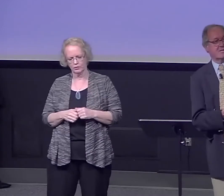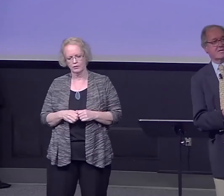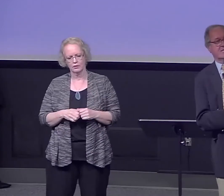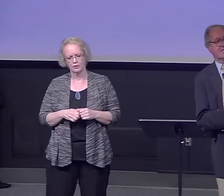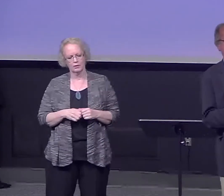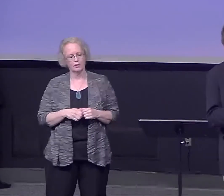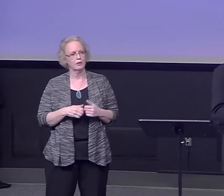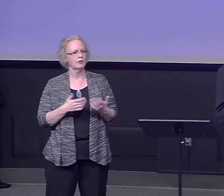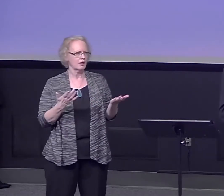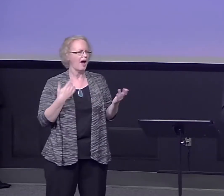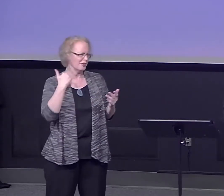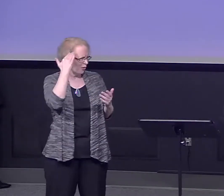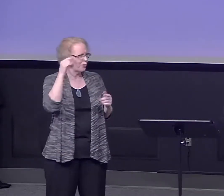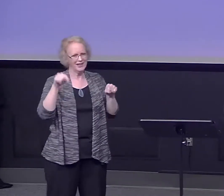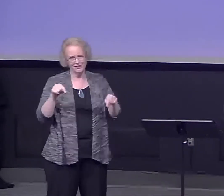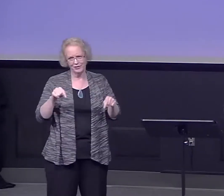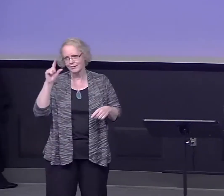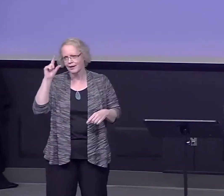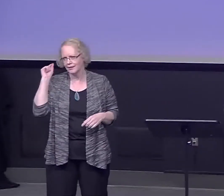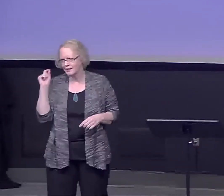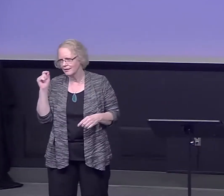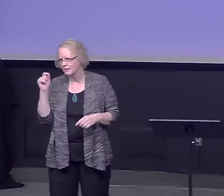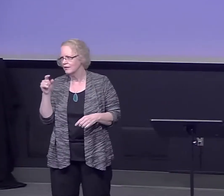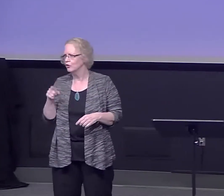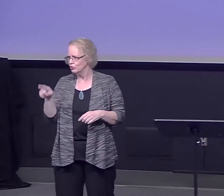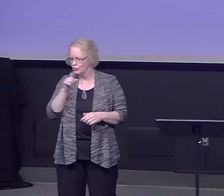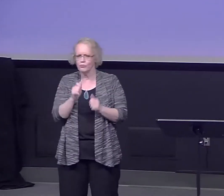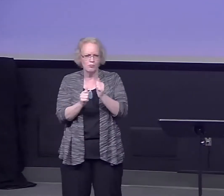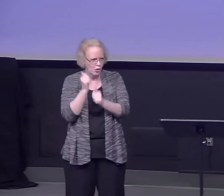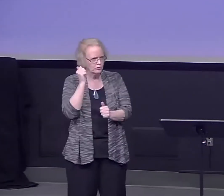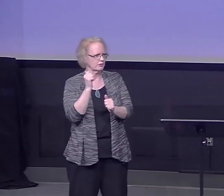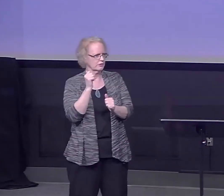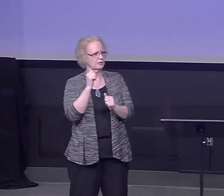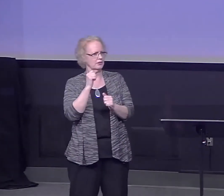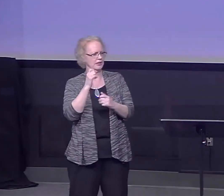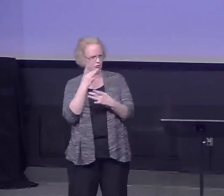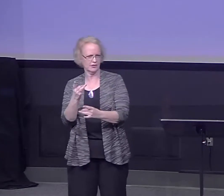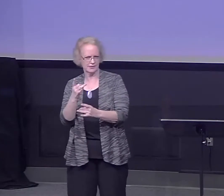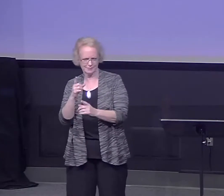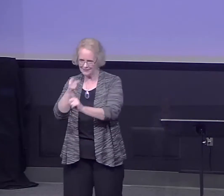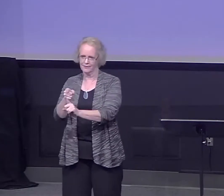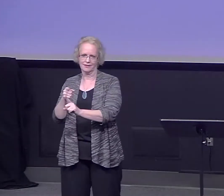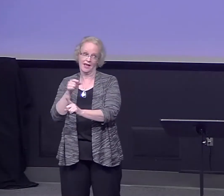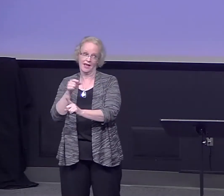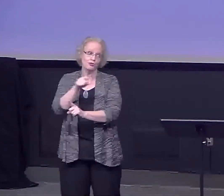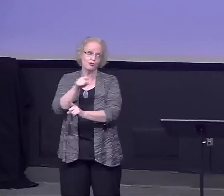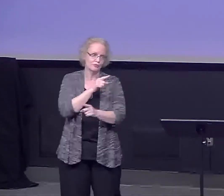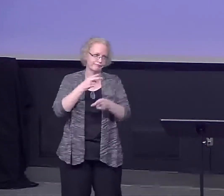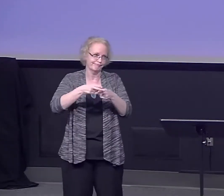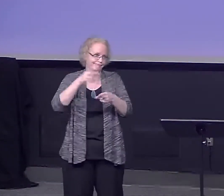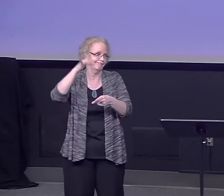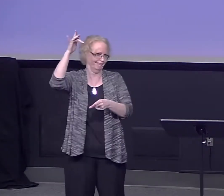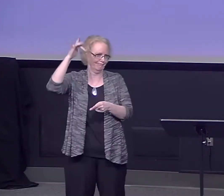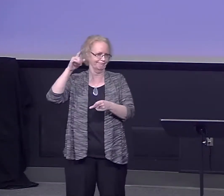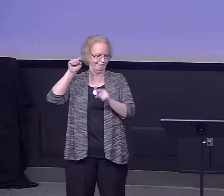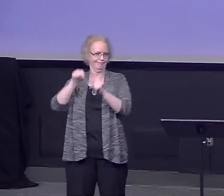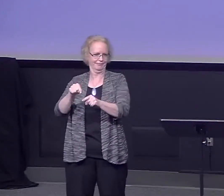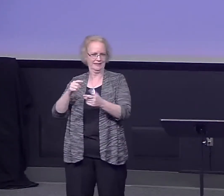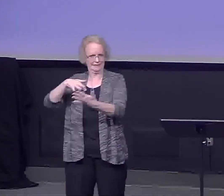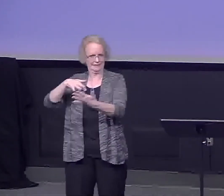here at Gallaudet you're mostly or very interested, specifically interested in, well known for sign